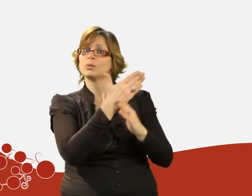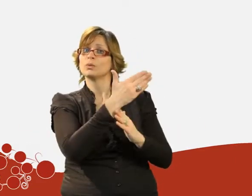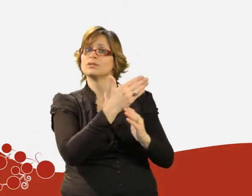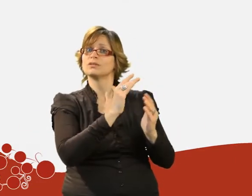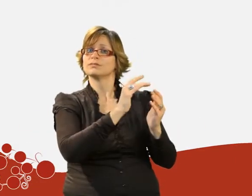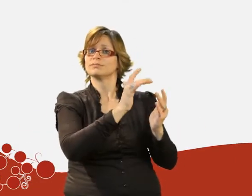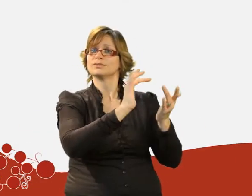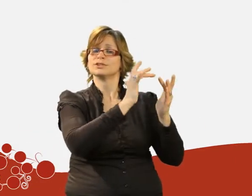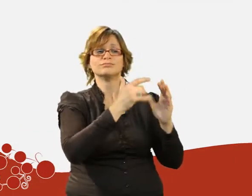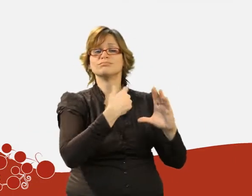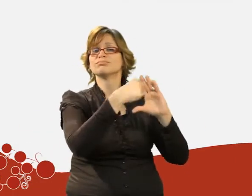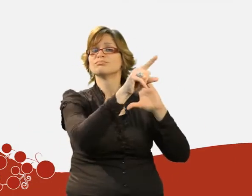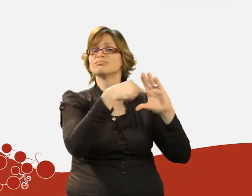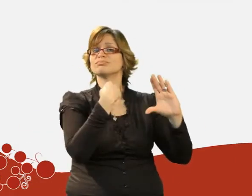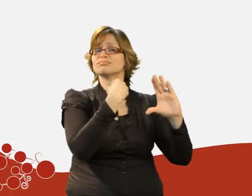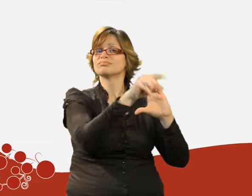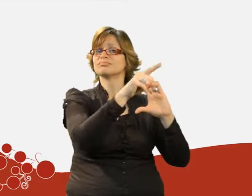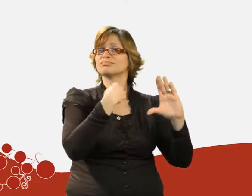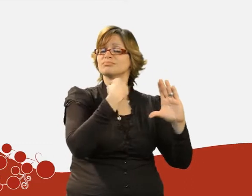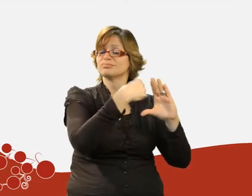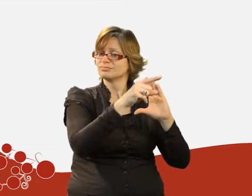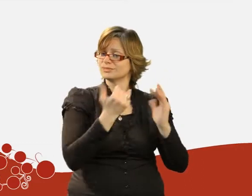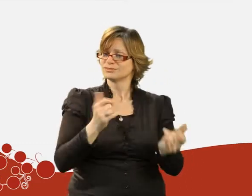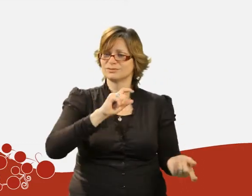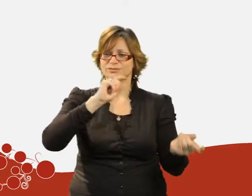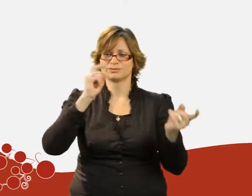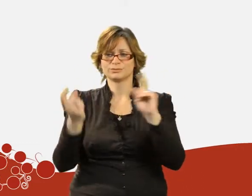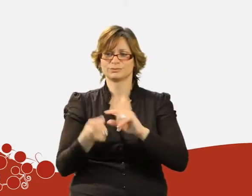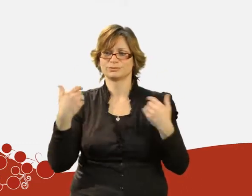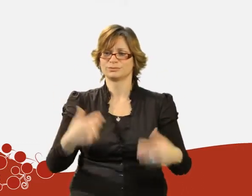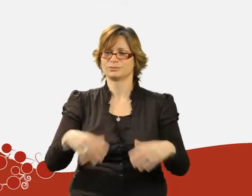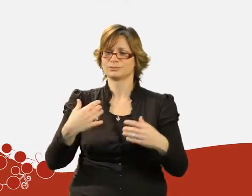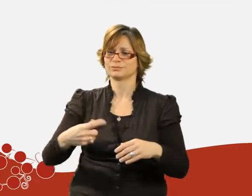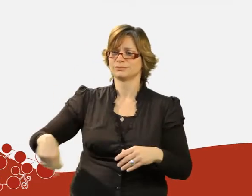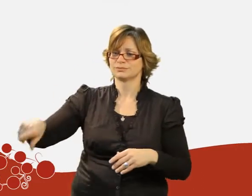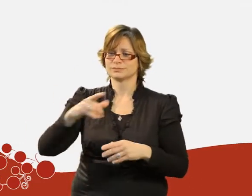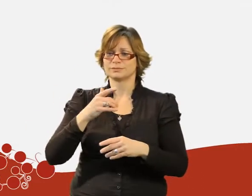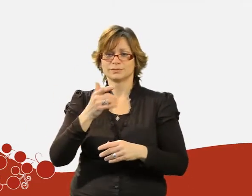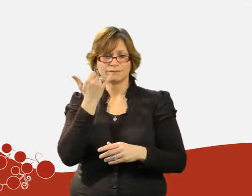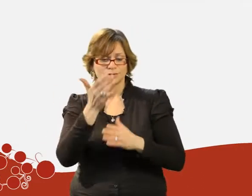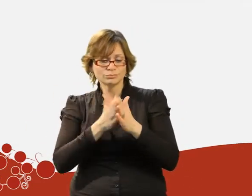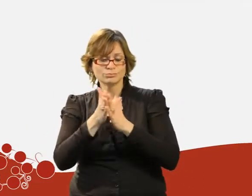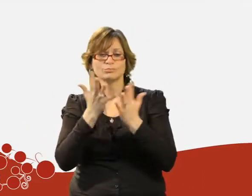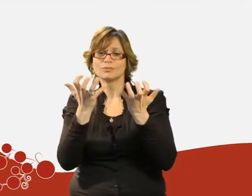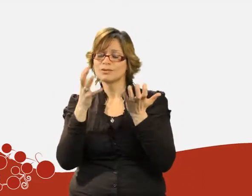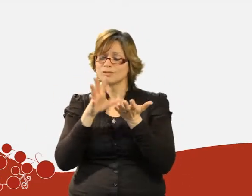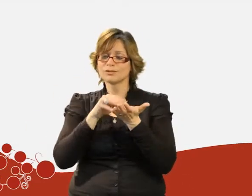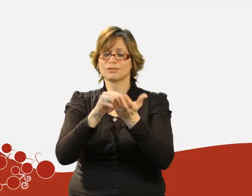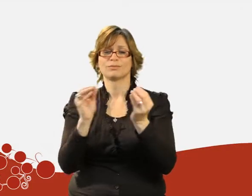Emails are another great way to keep in touch. Technology is certainly changing fast. If you're interested in learning more about